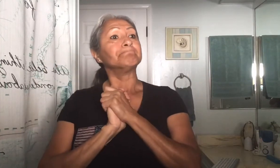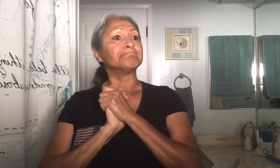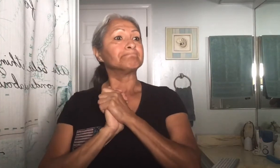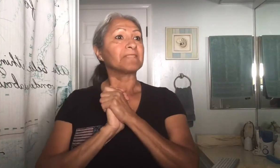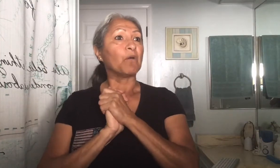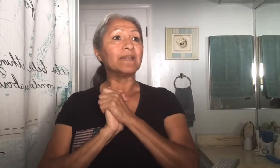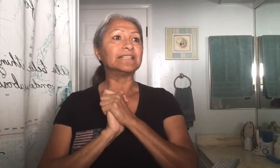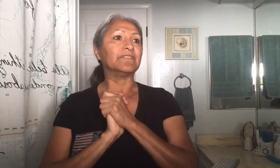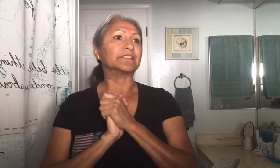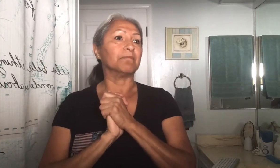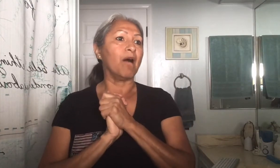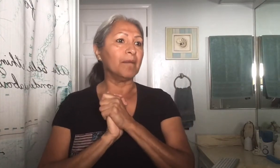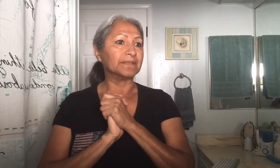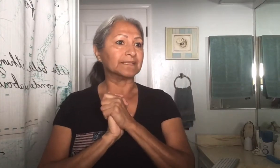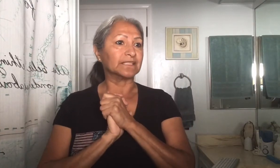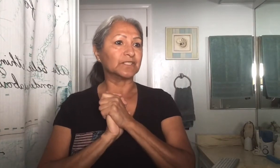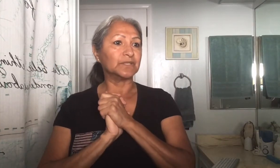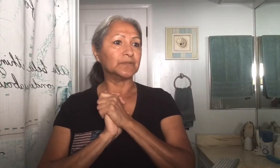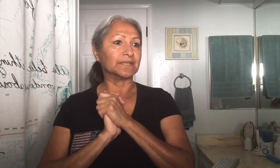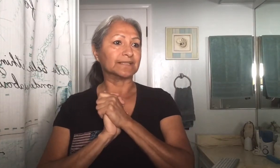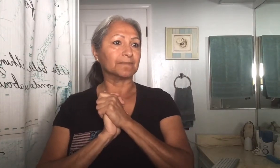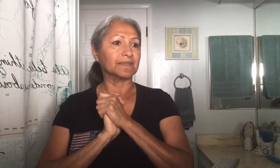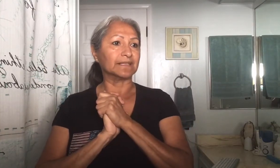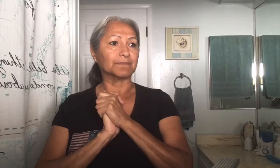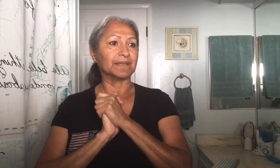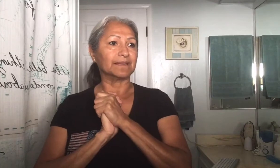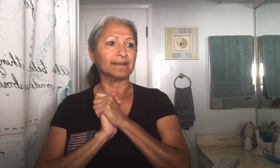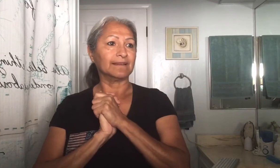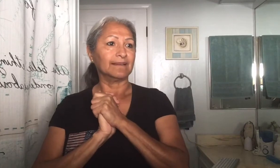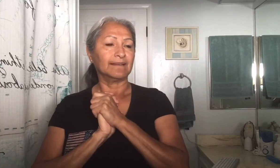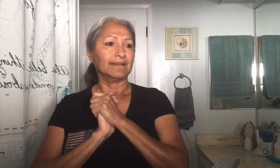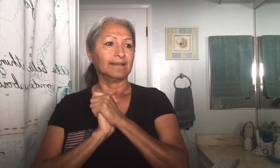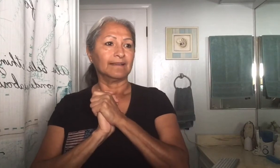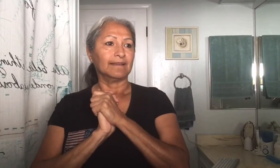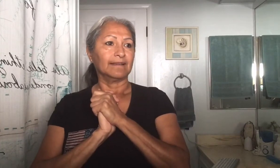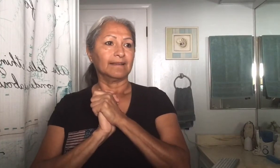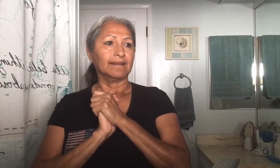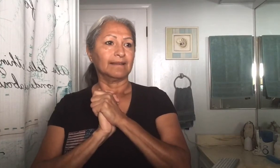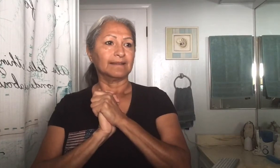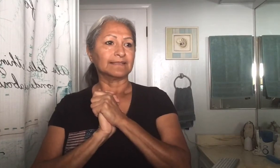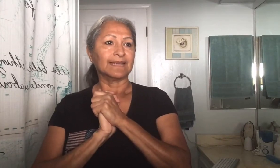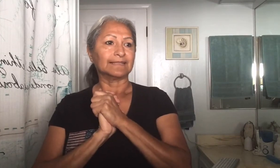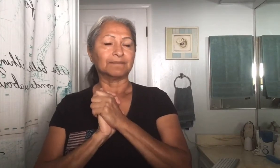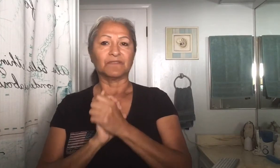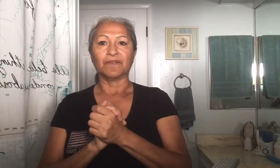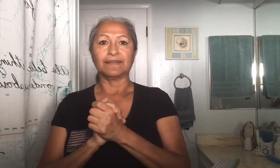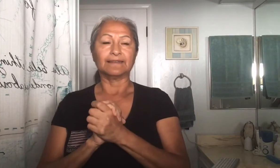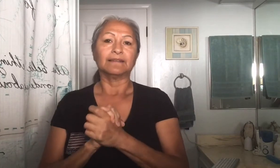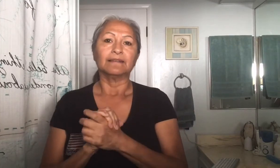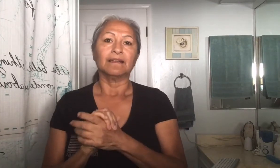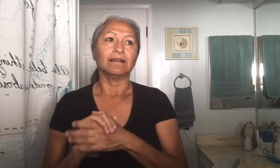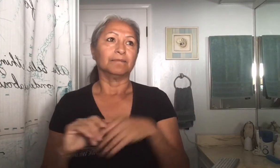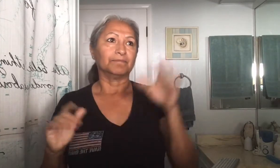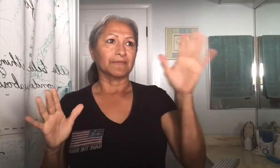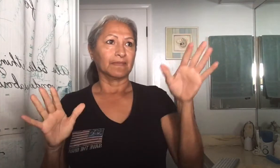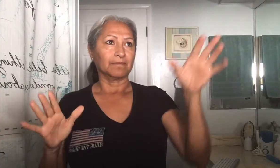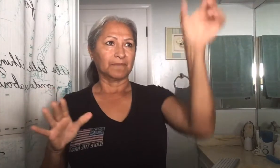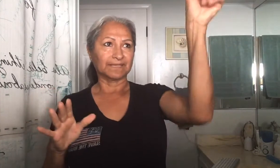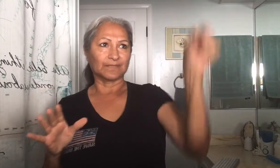I wanted to give you some opposites too on some things, but I just can't seem to find it because it's right